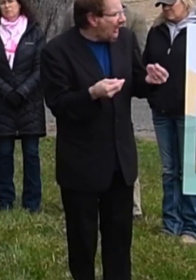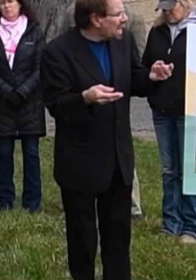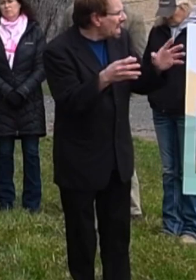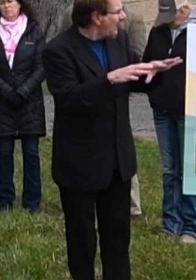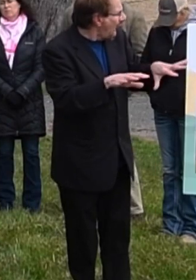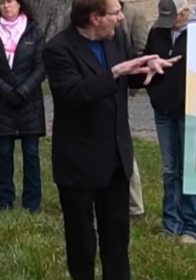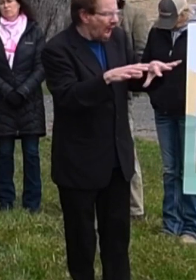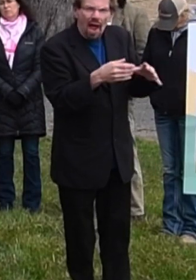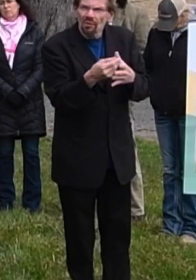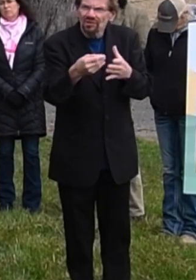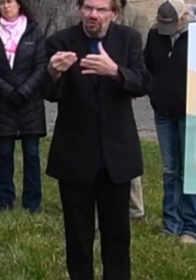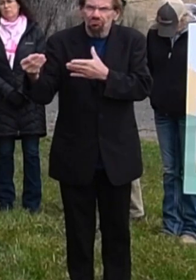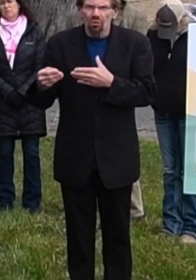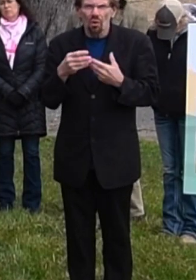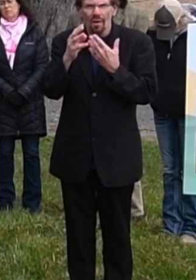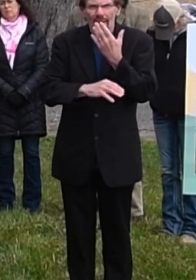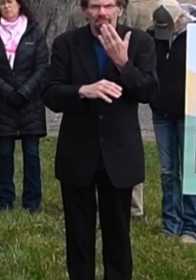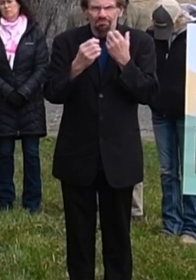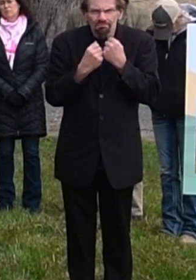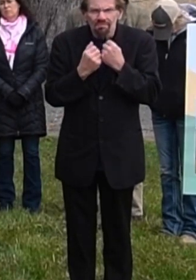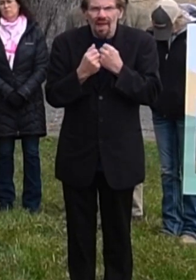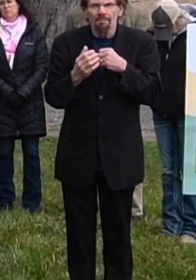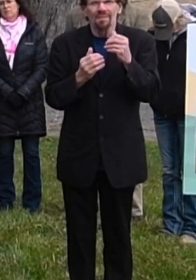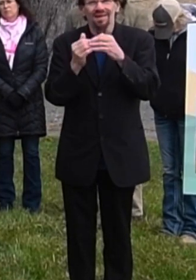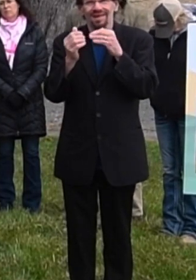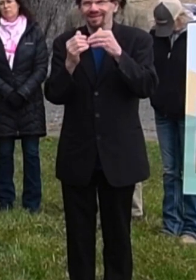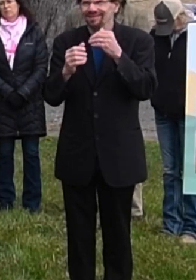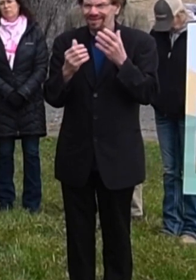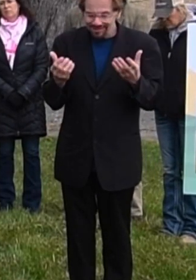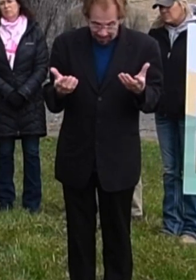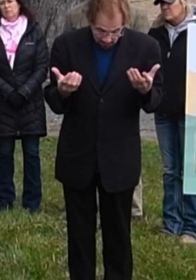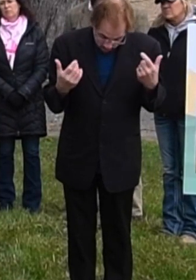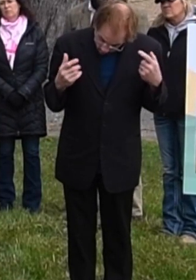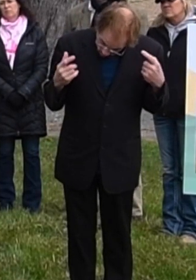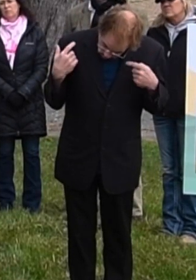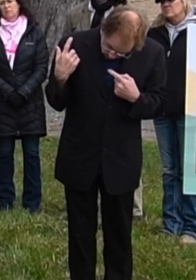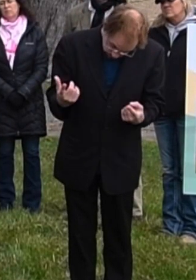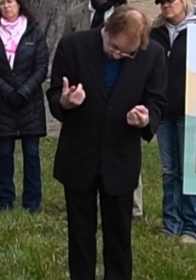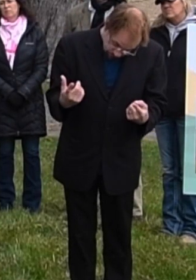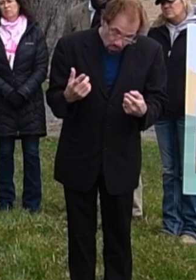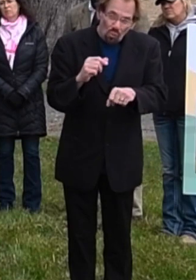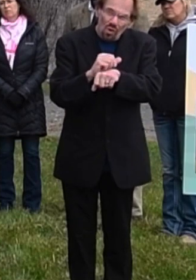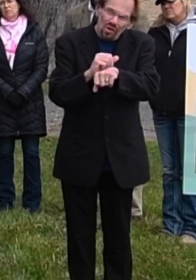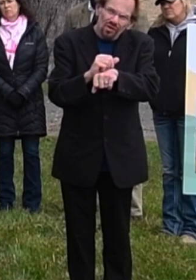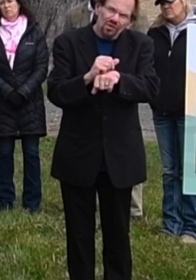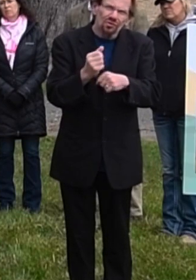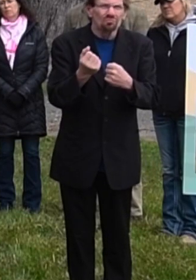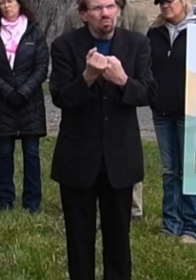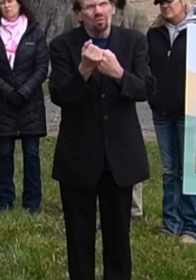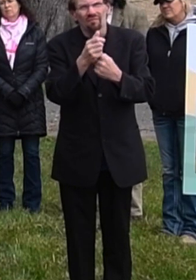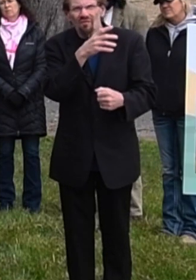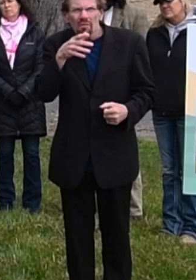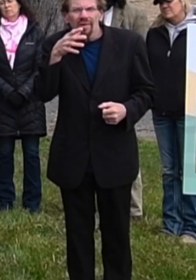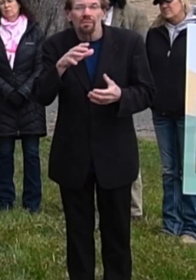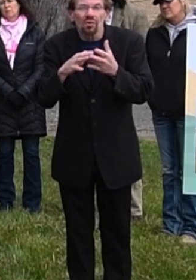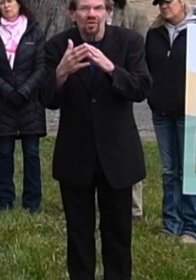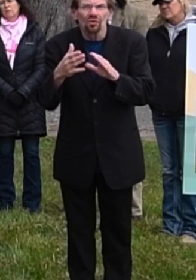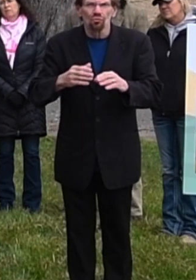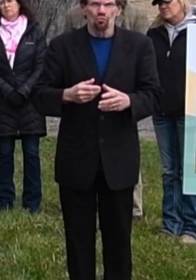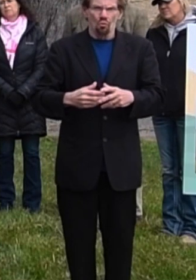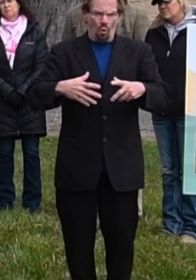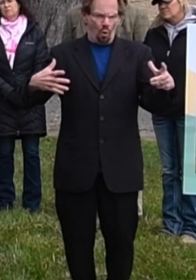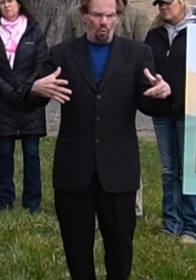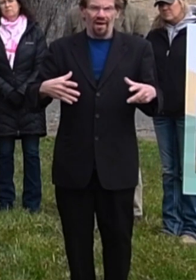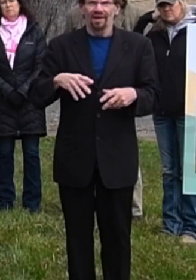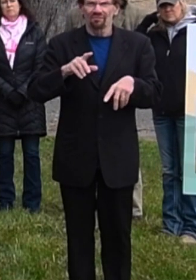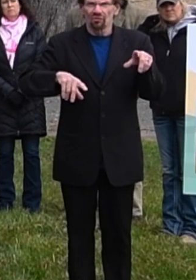program while building on existing efforts to assist the agricultural community to grow and diversify.